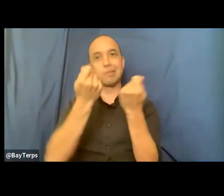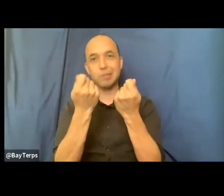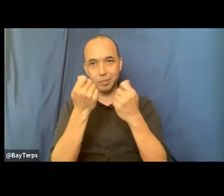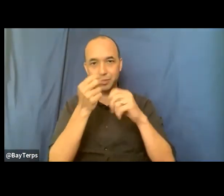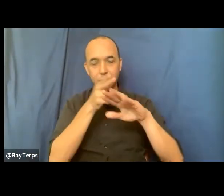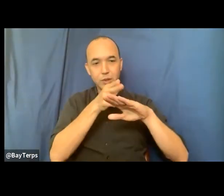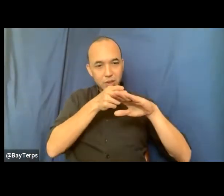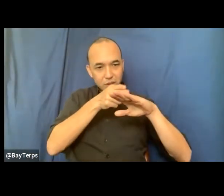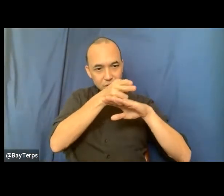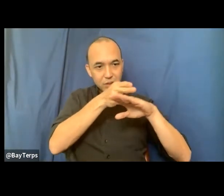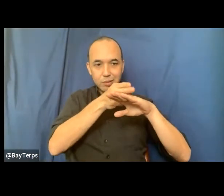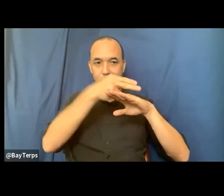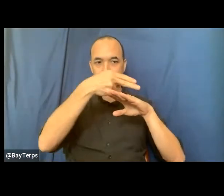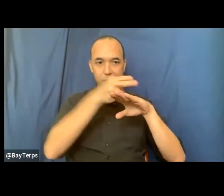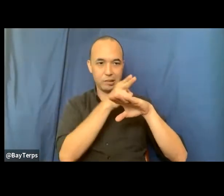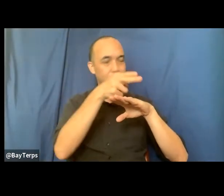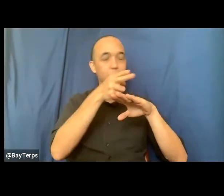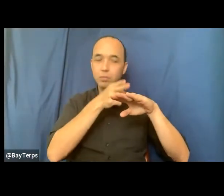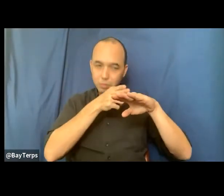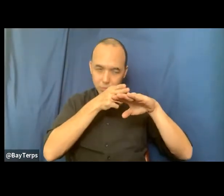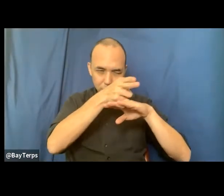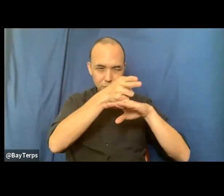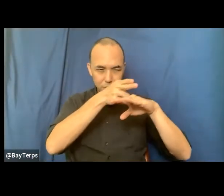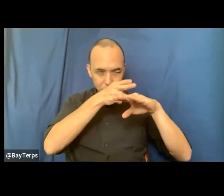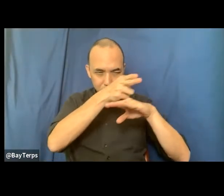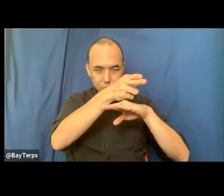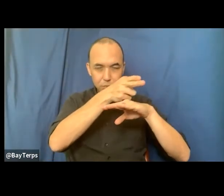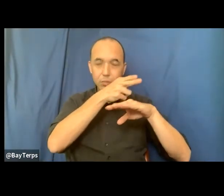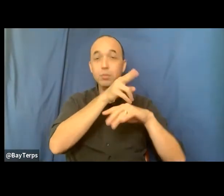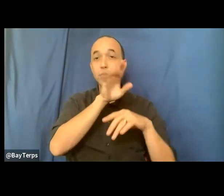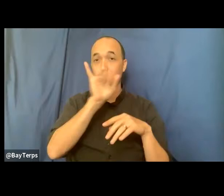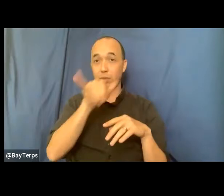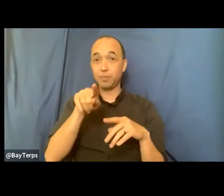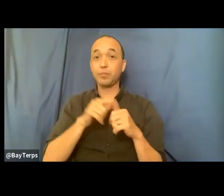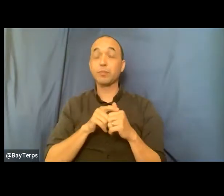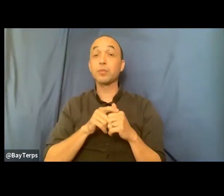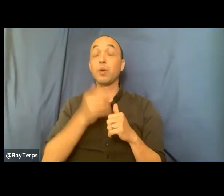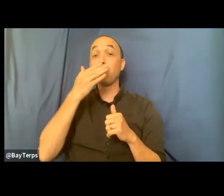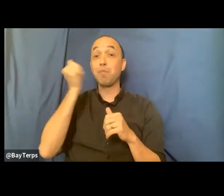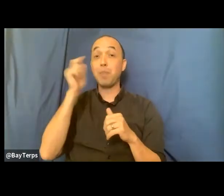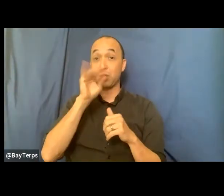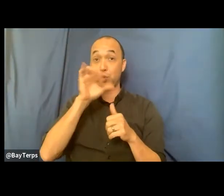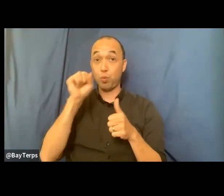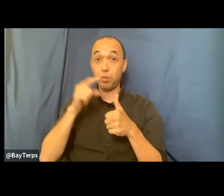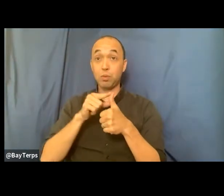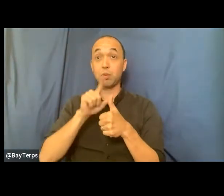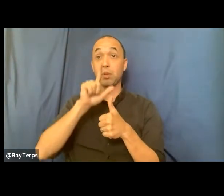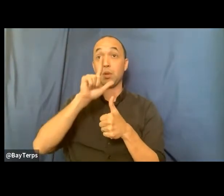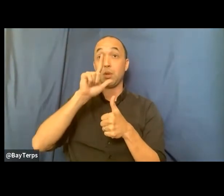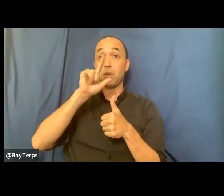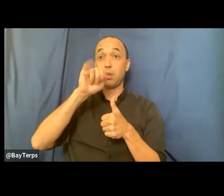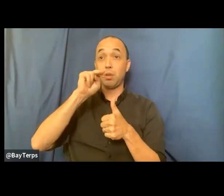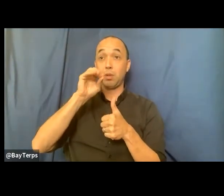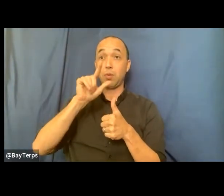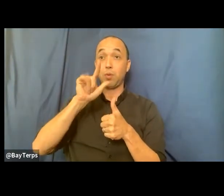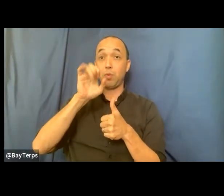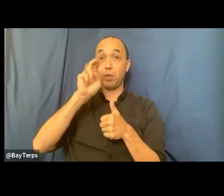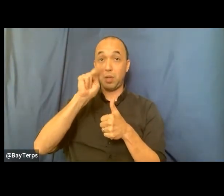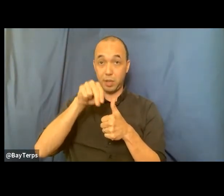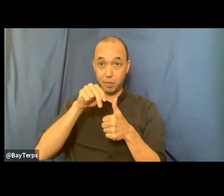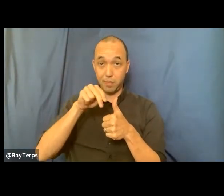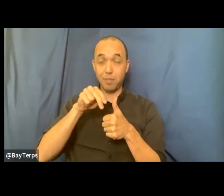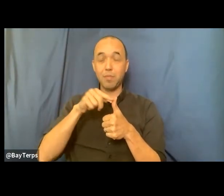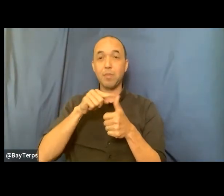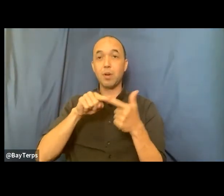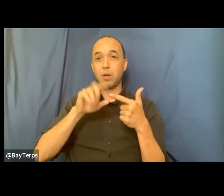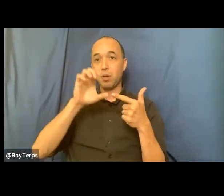List of tools I recommend. My top favorites are linoleum cutter, clay loops,